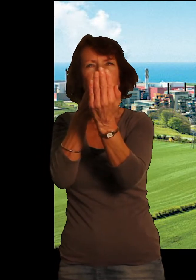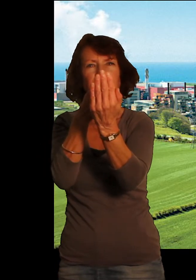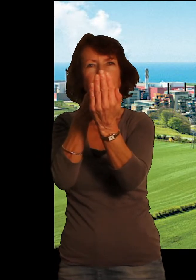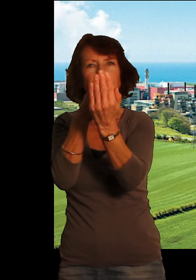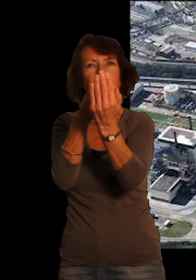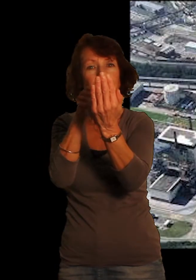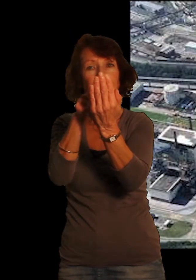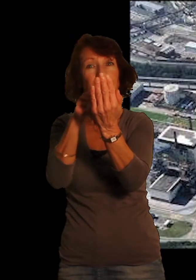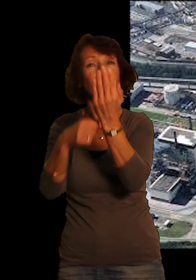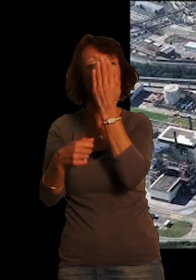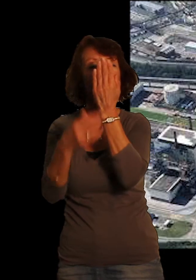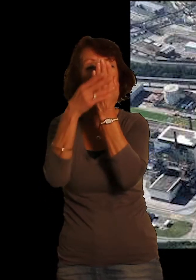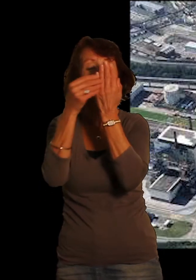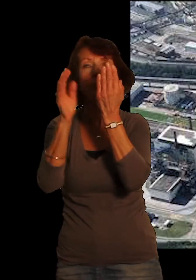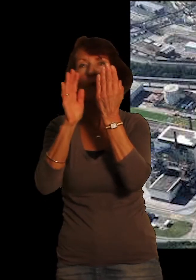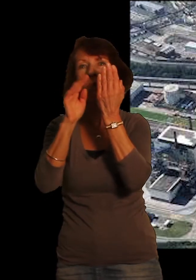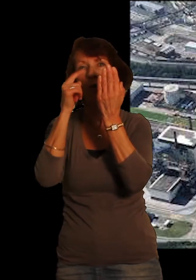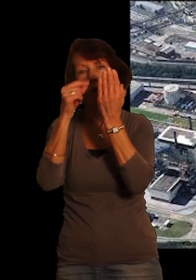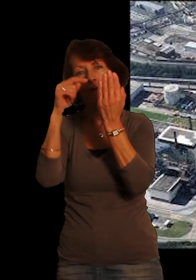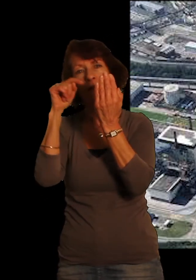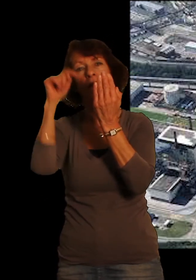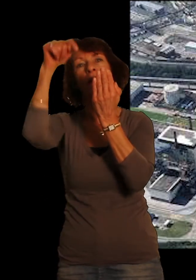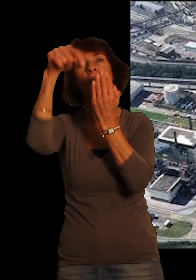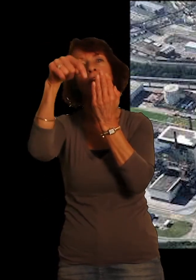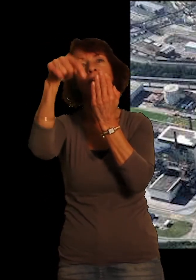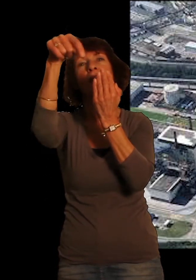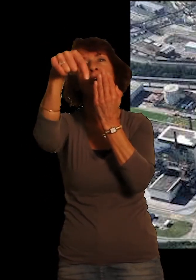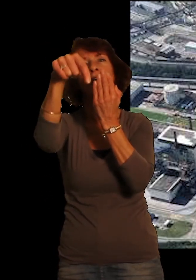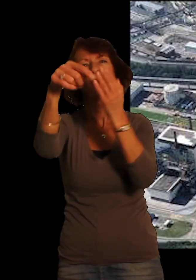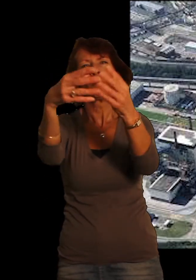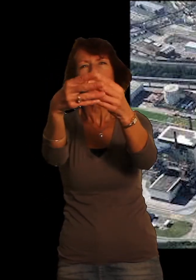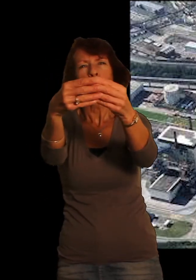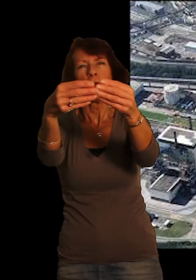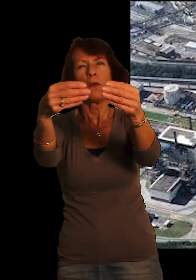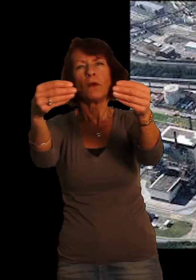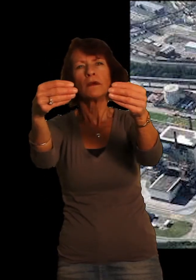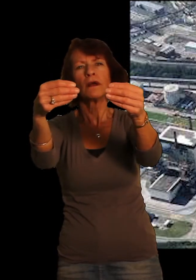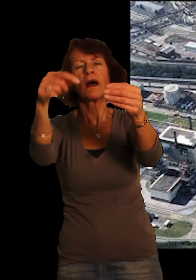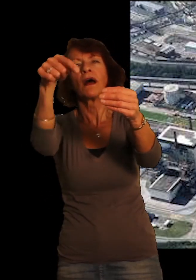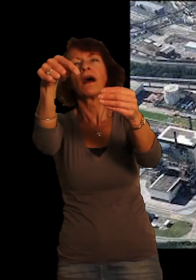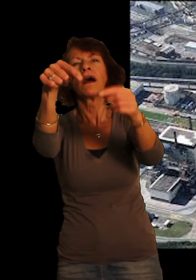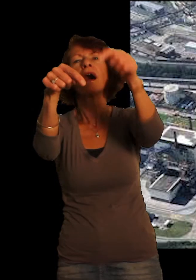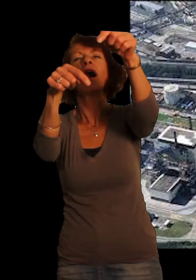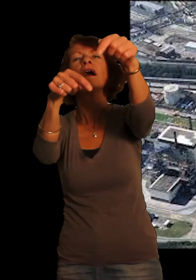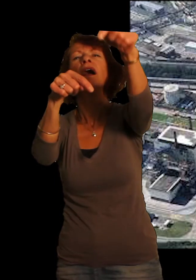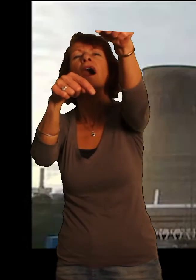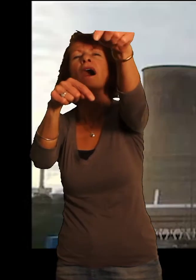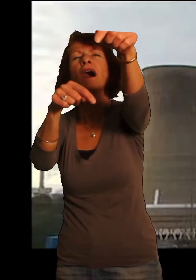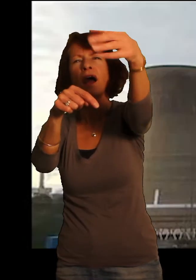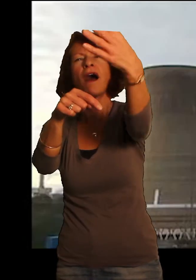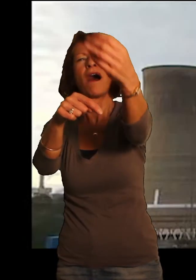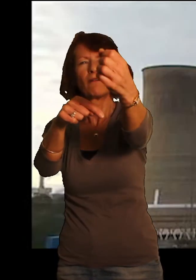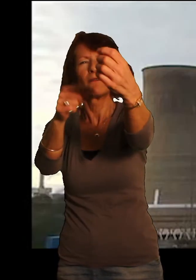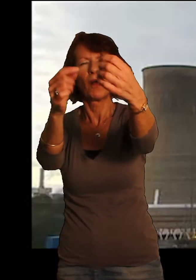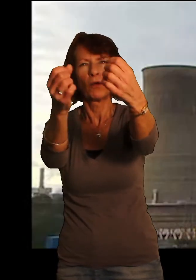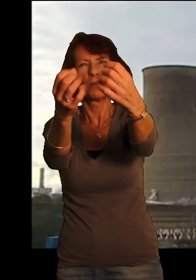landmark visible from the village of Seascale. After producing electricity for nearly half a century, the power station